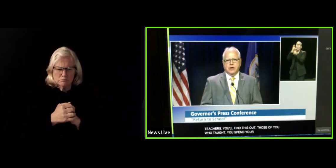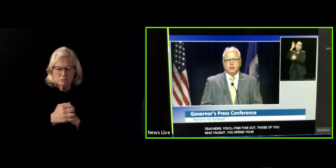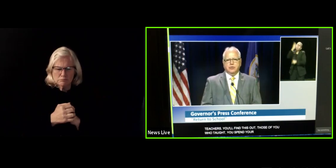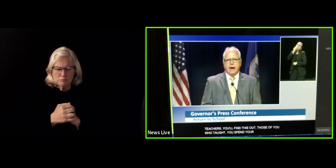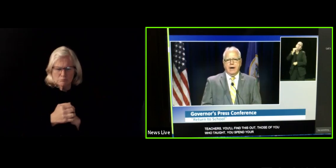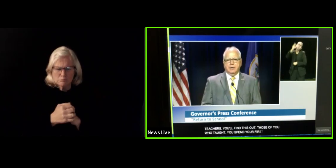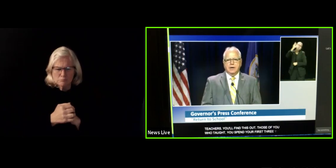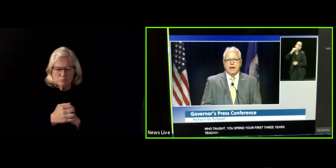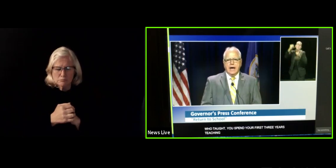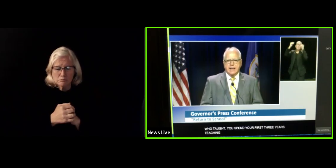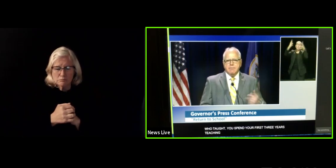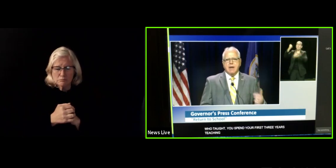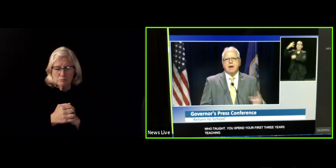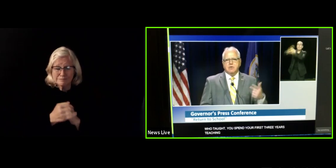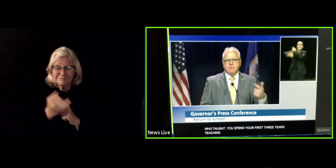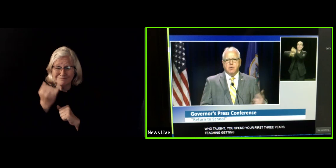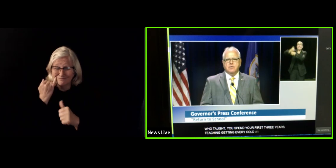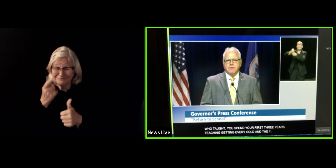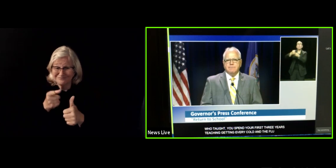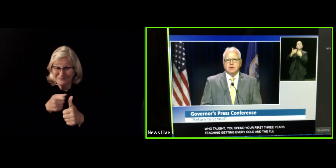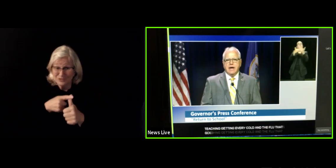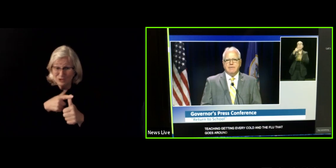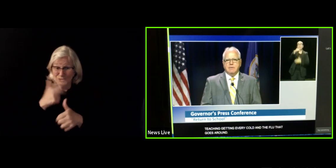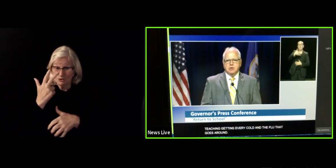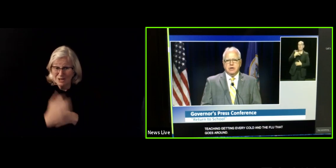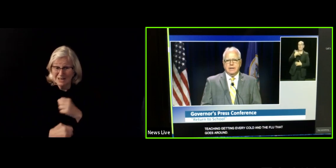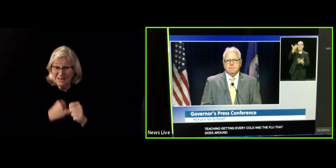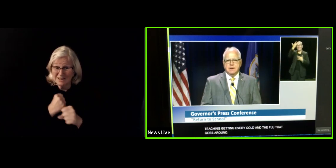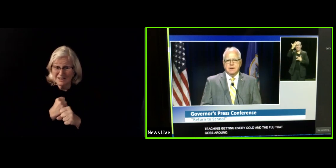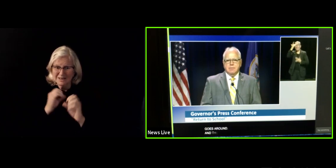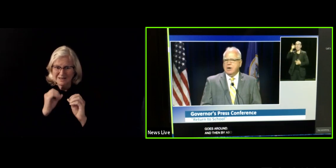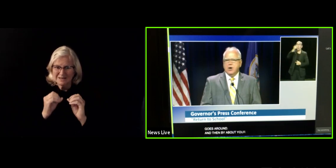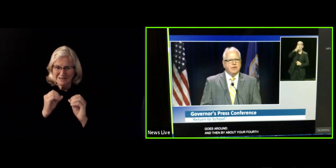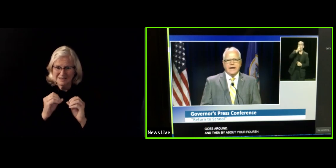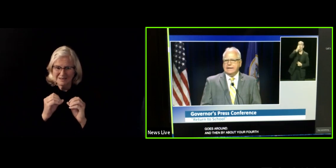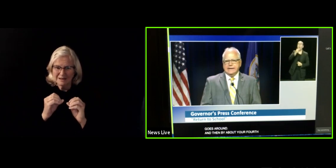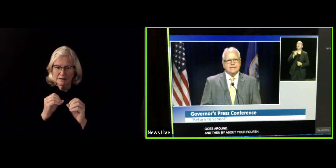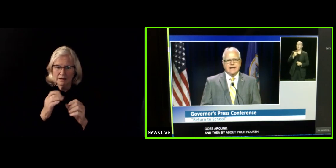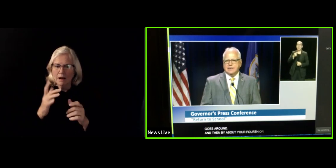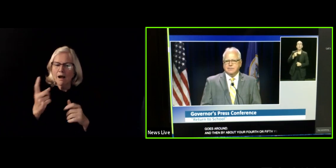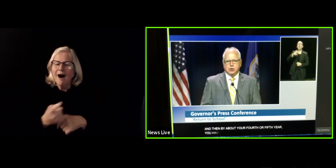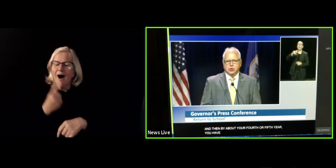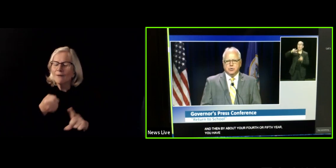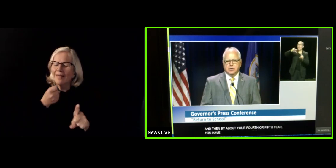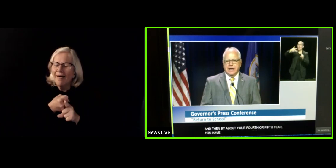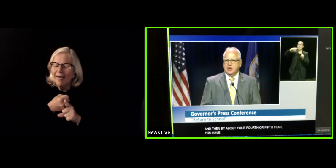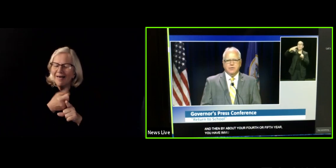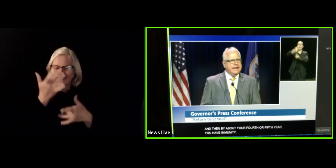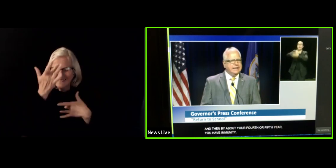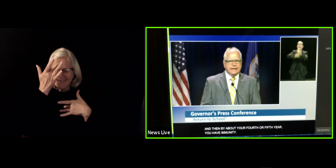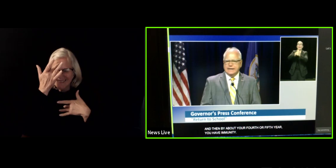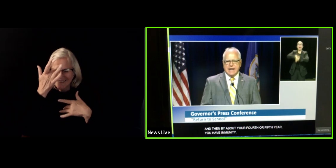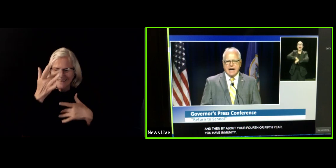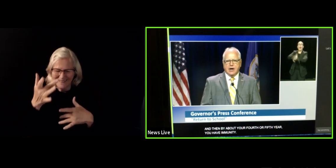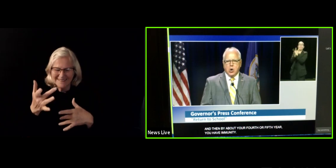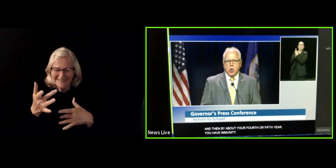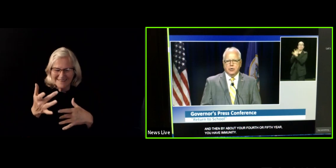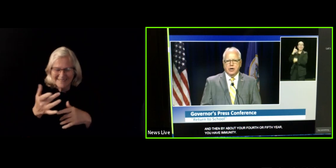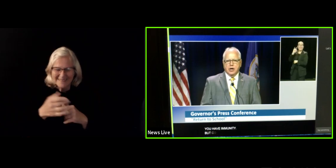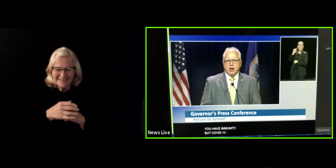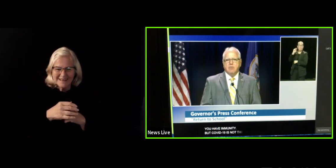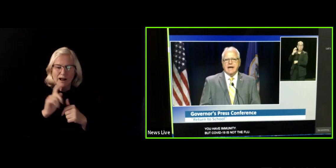that goes around. And then by about your fourth or fifth year, you have immunity. But COVID-19 is not the flu, and COVID-19 is not a